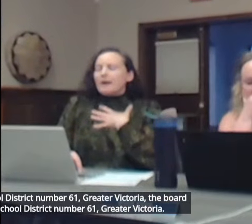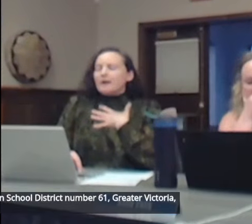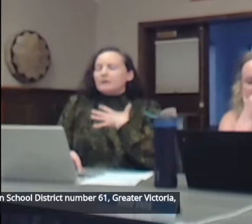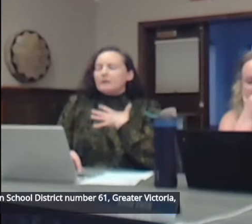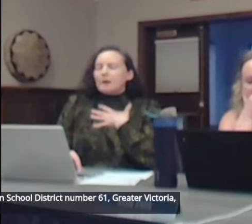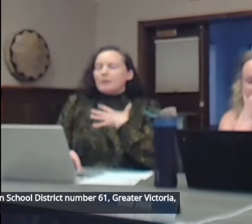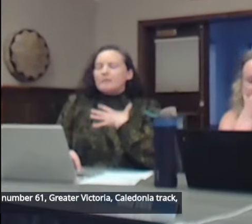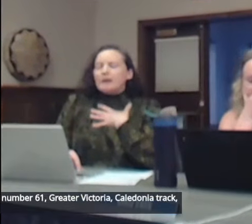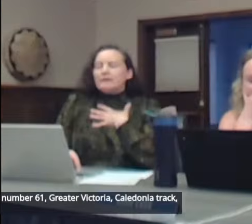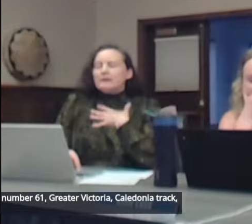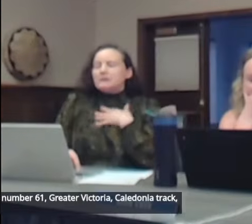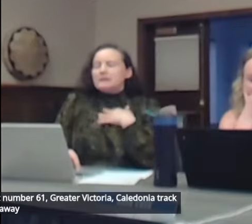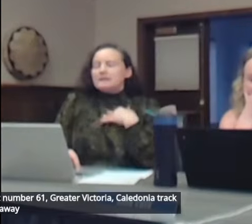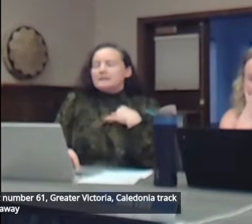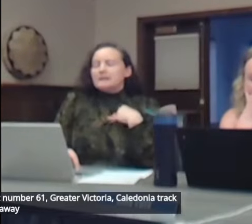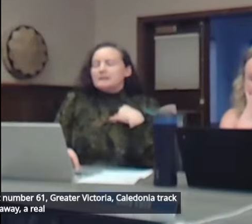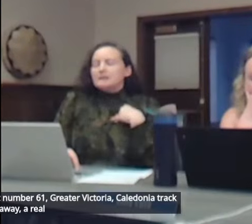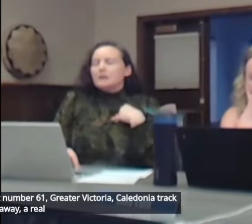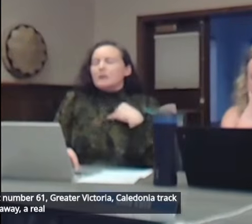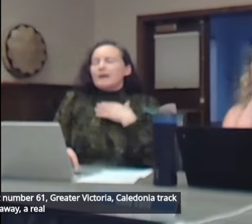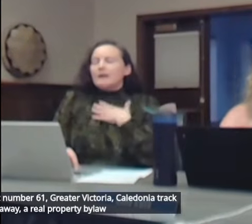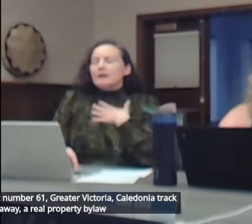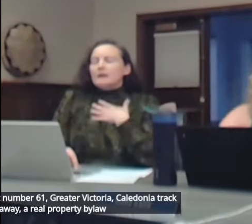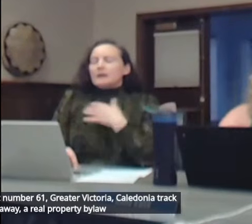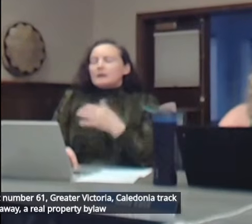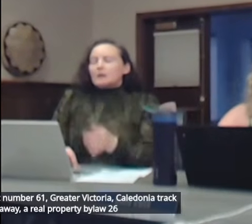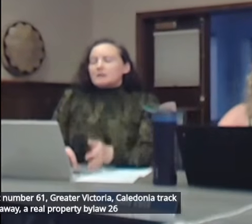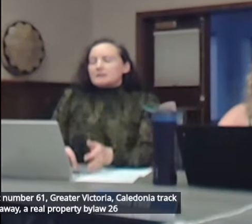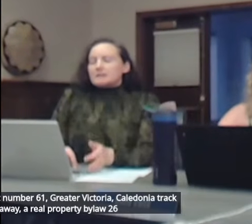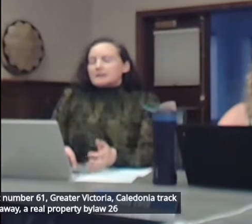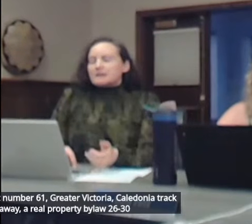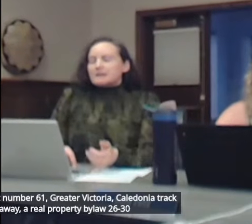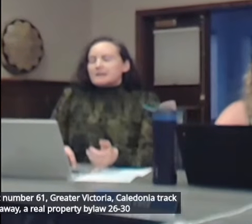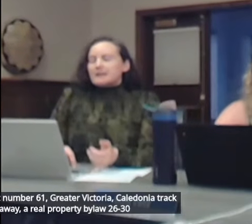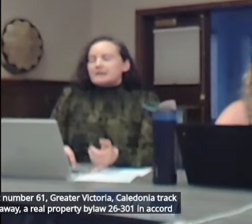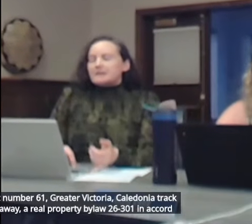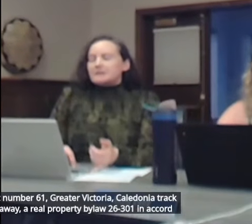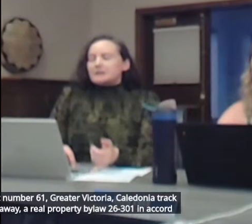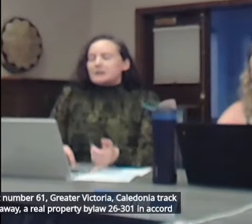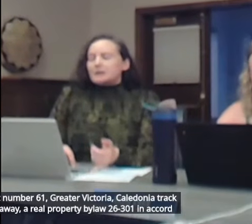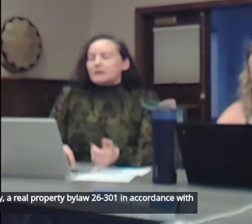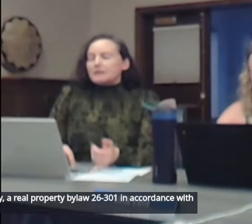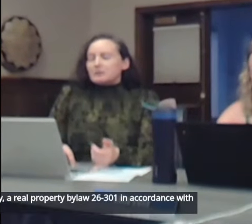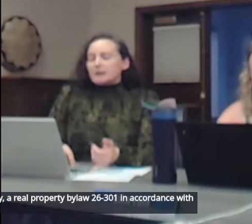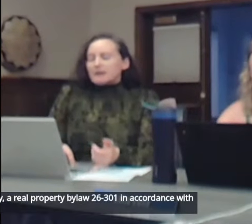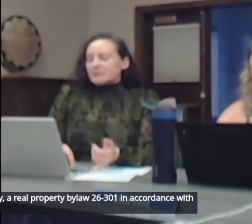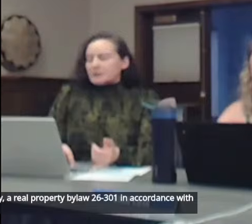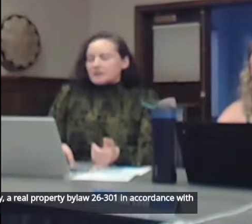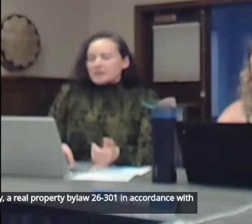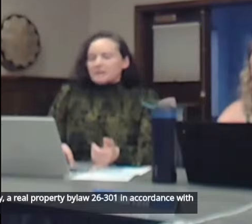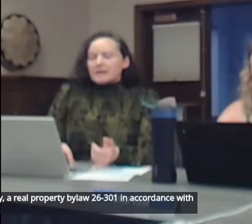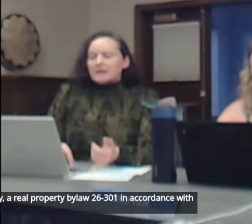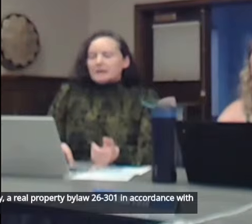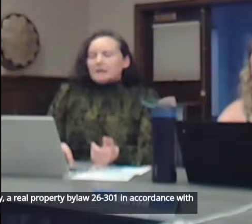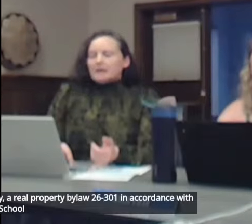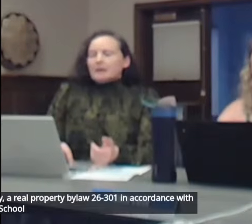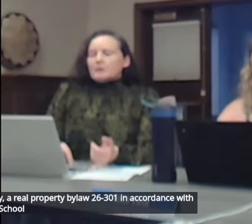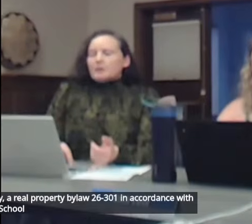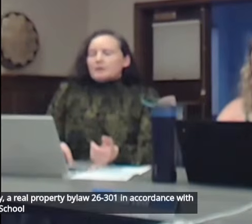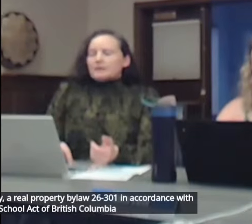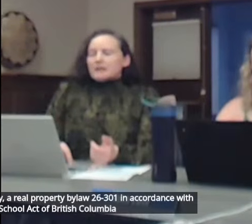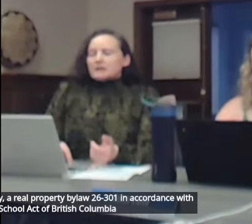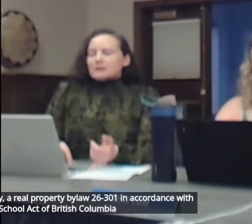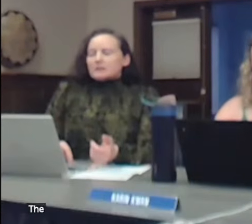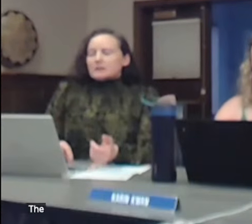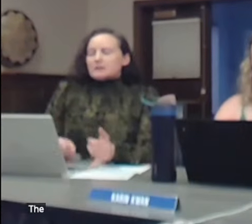disposal right of way of real property bylaw 26-01 in accordance with section 68 subsection 3 of the School Act, British Columbia.